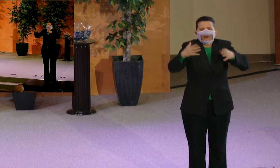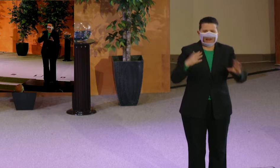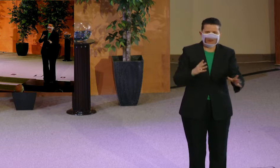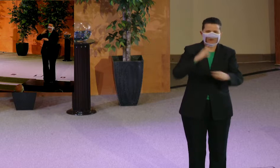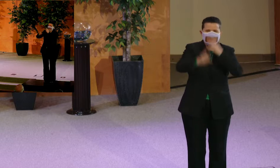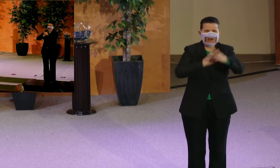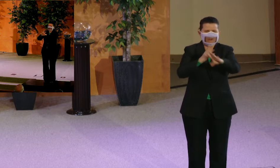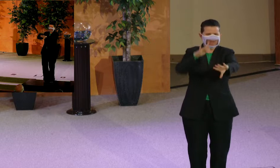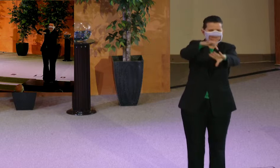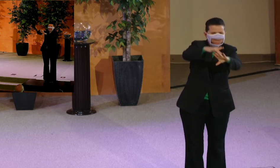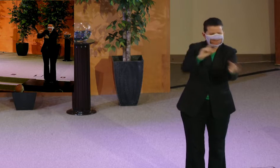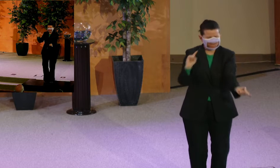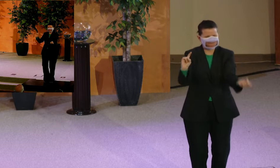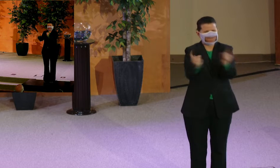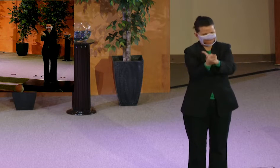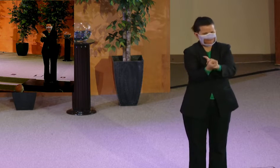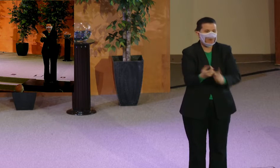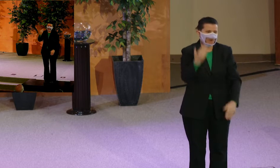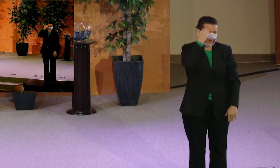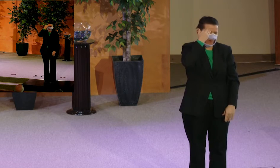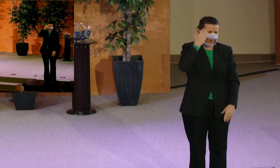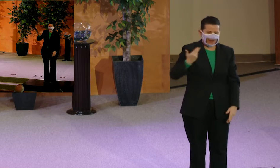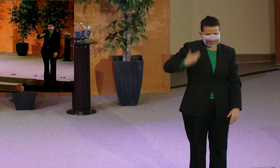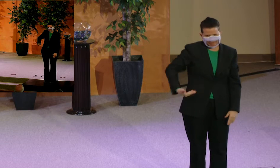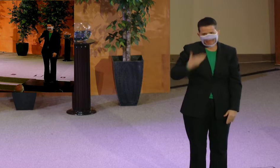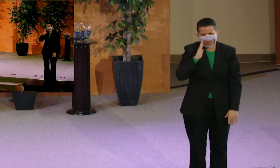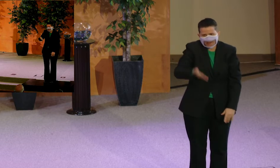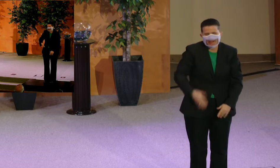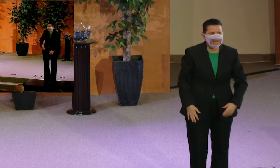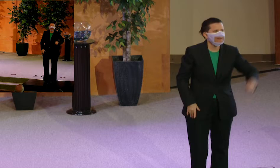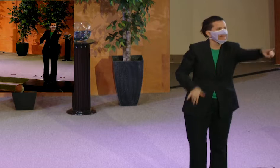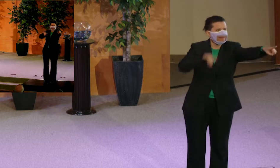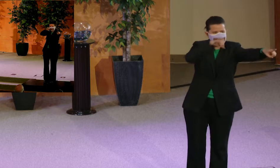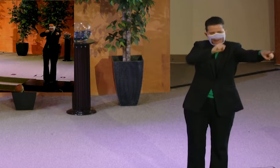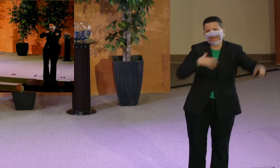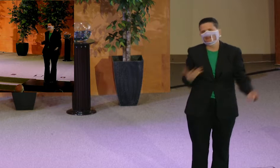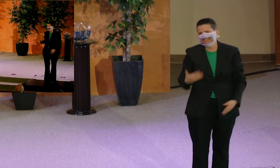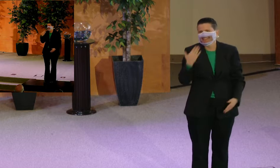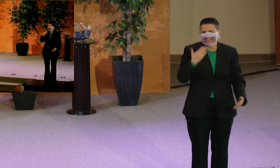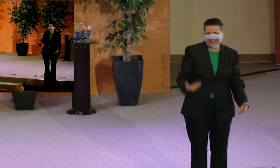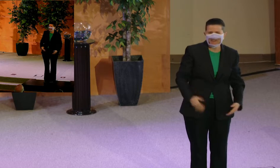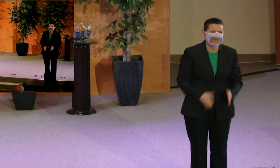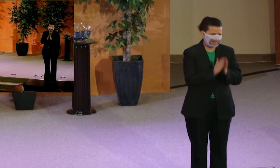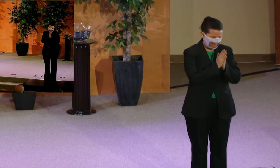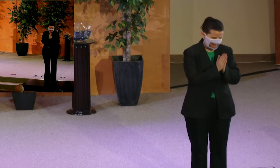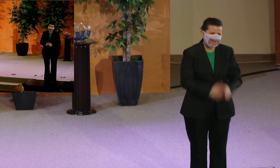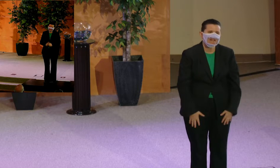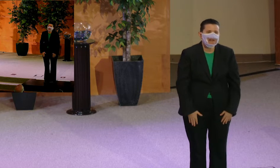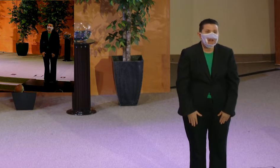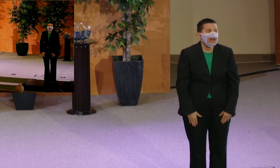world. And we know that they will do that. So it is my honor to